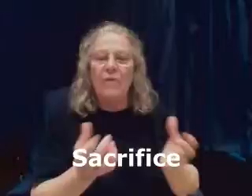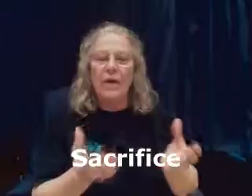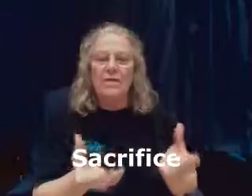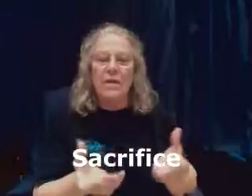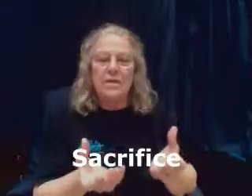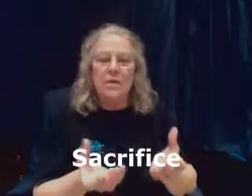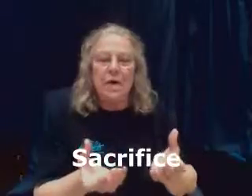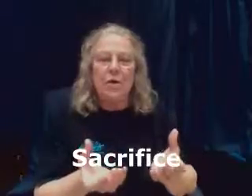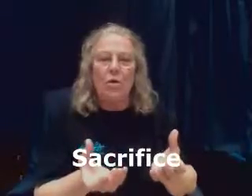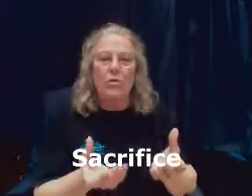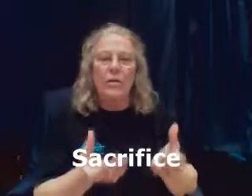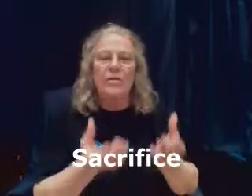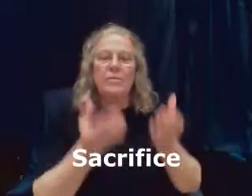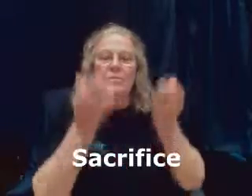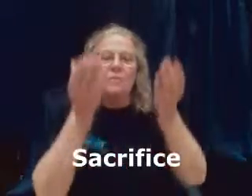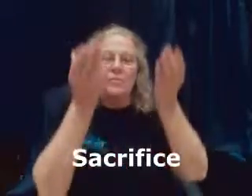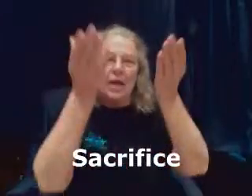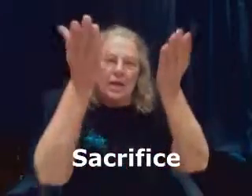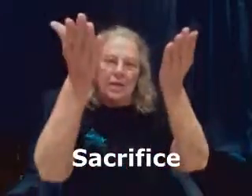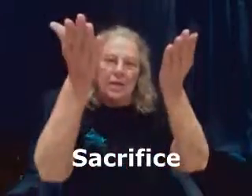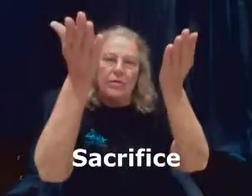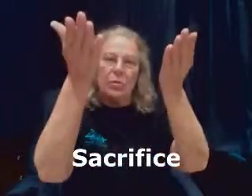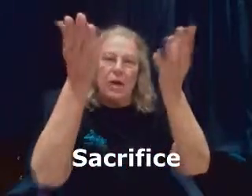Sacrifice, take a hold of it and give it away.